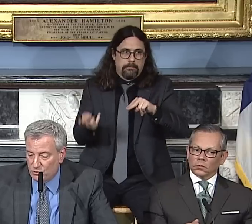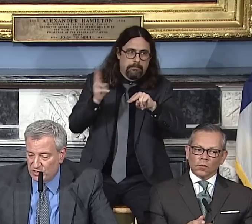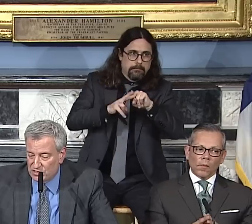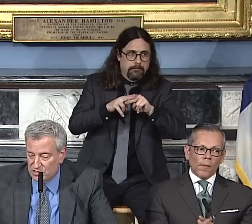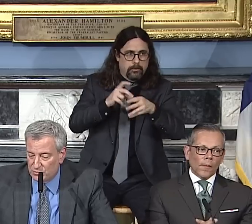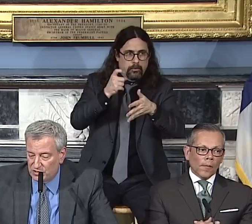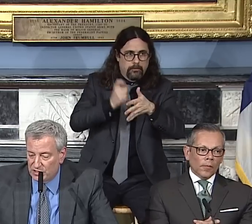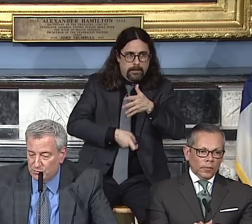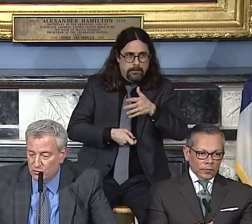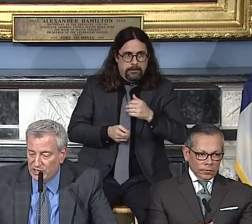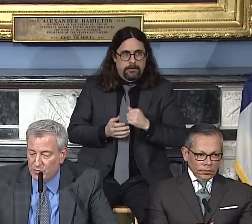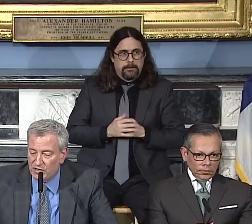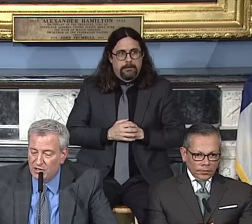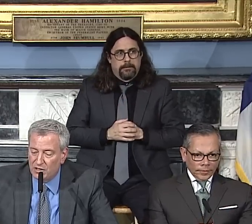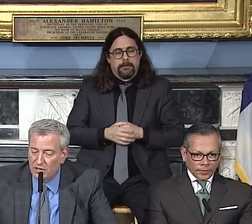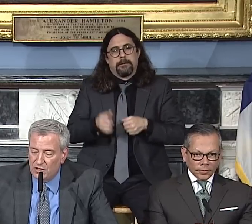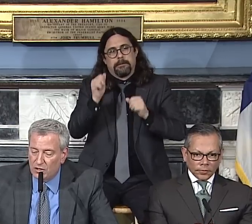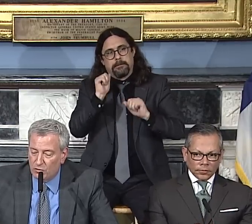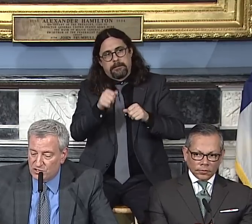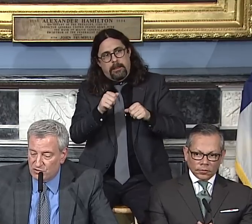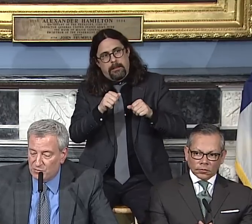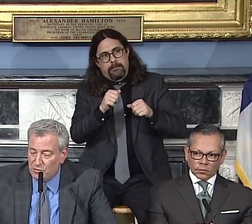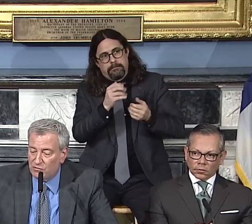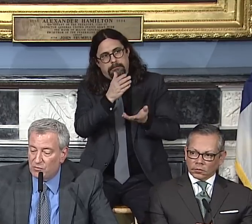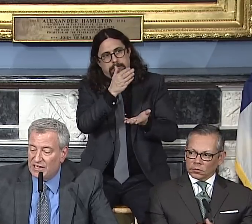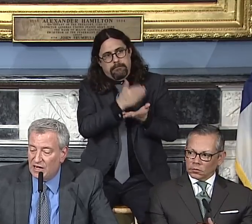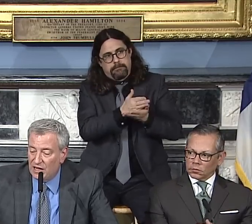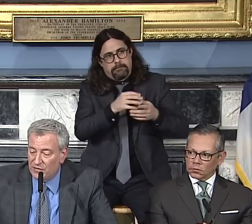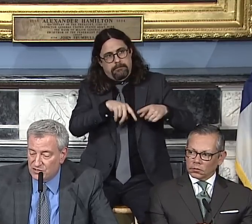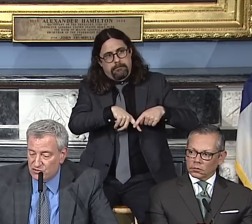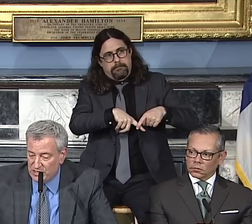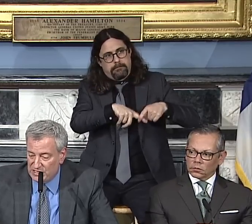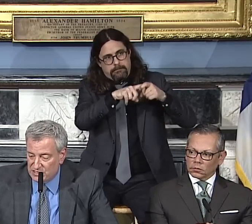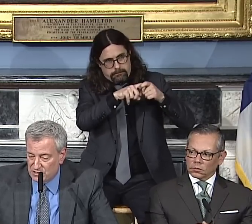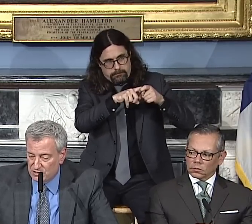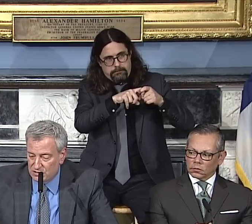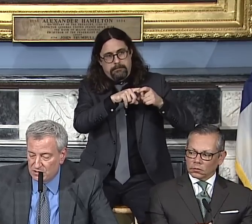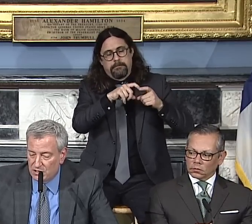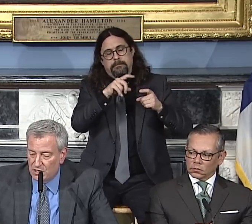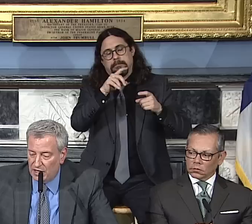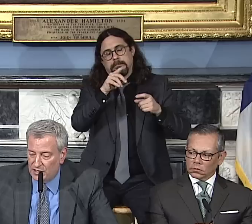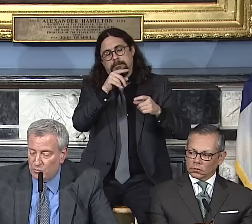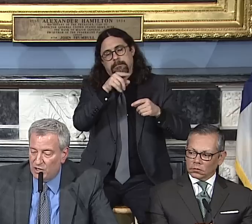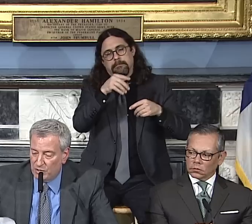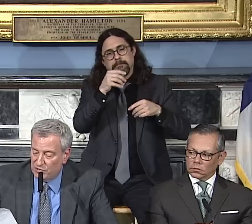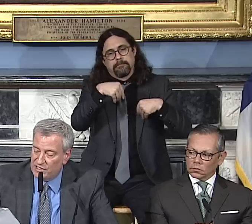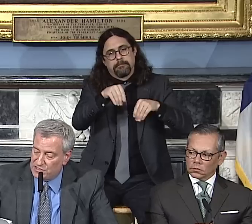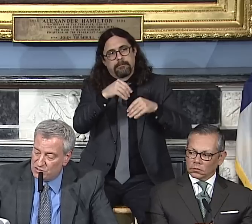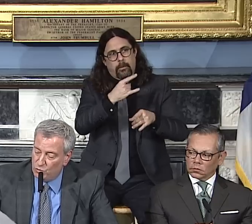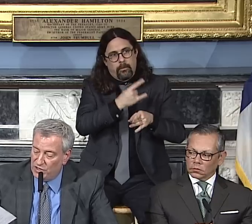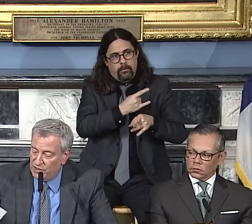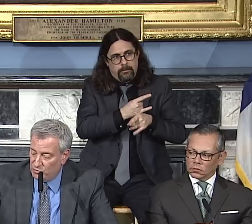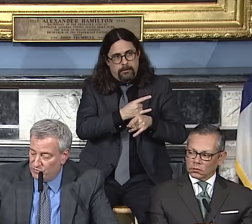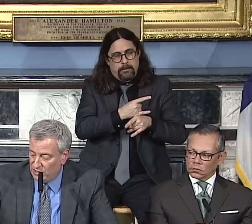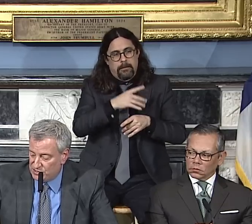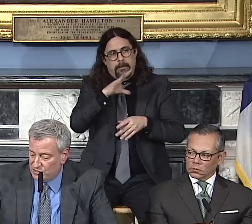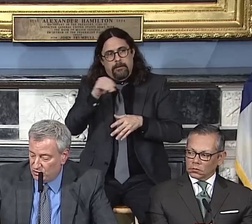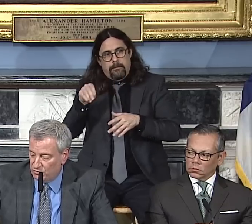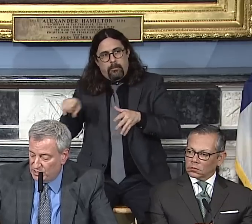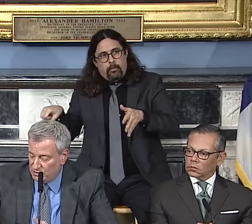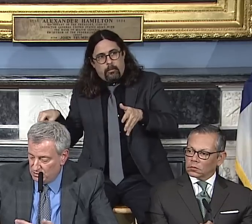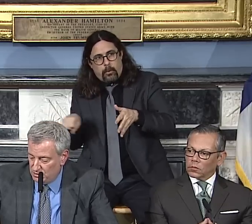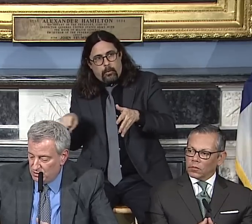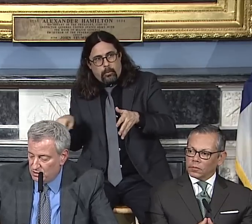and liquids. The ability to prohibit or restrict people from being on the streets and in public places. One that we've